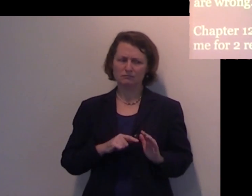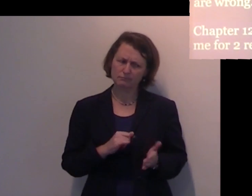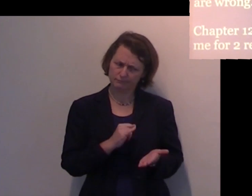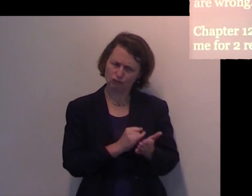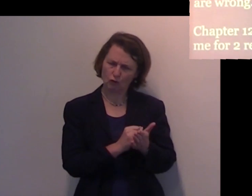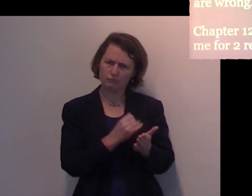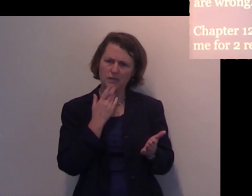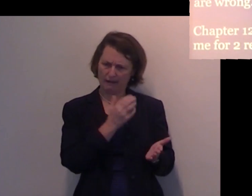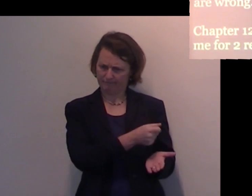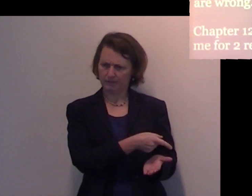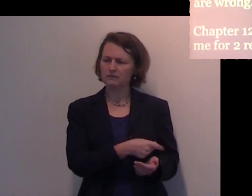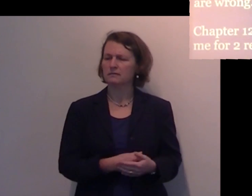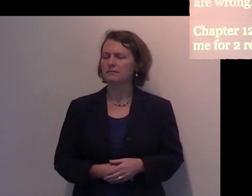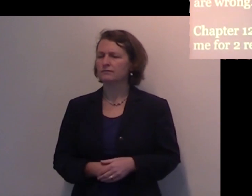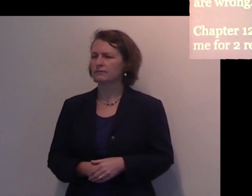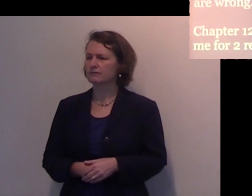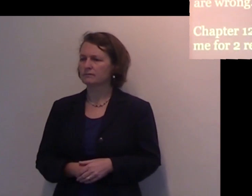This chapter shows they are wrong.